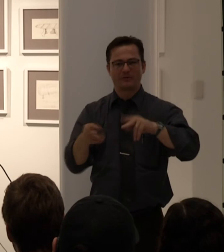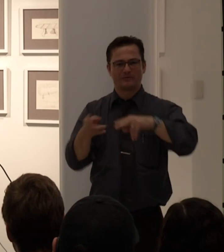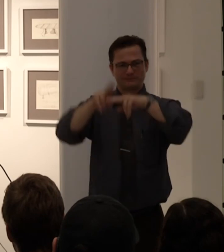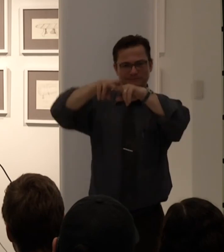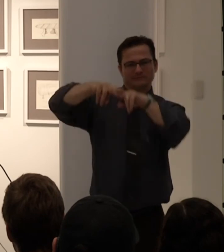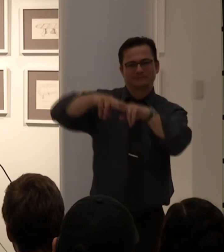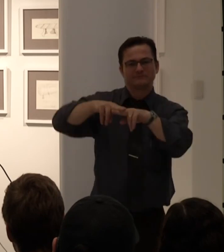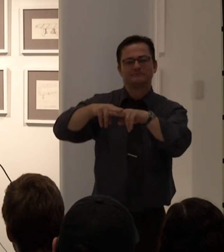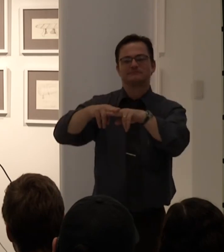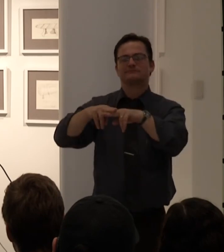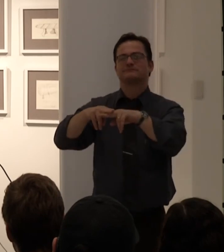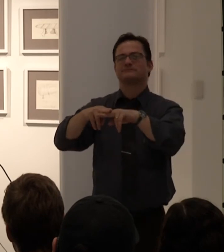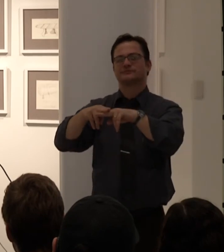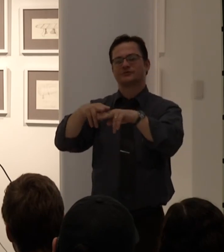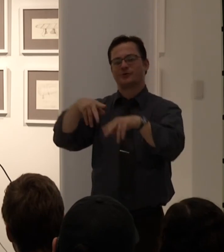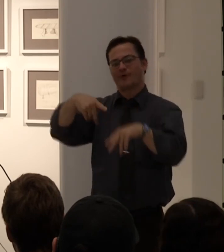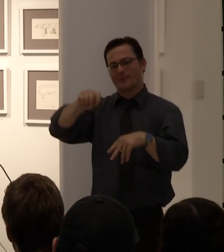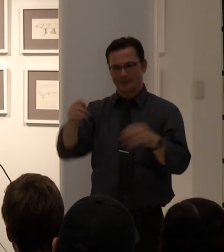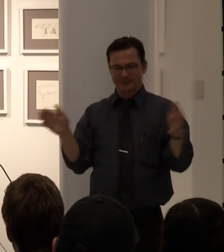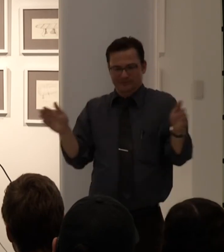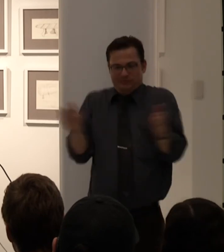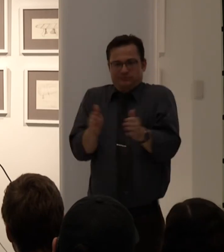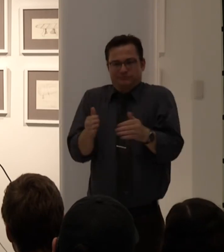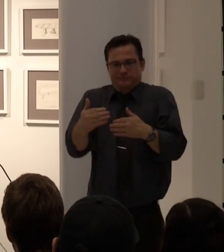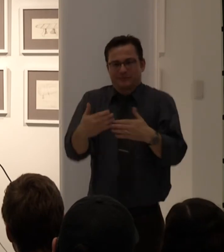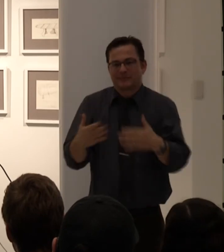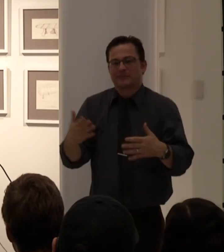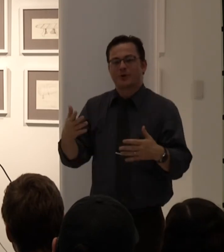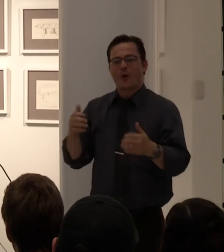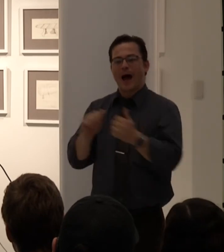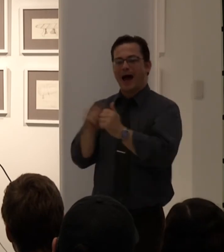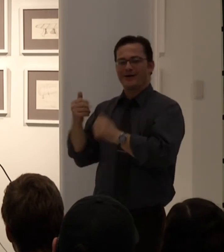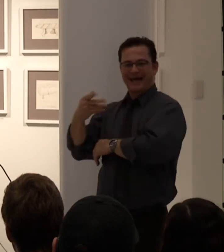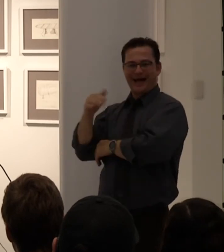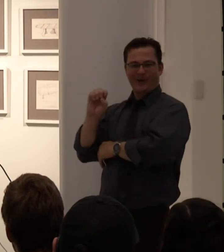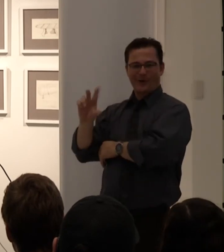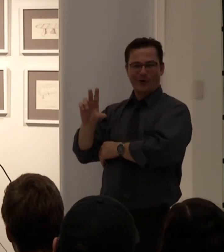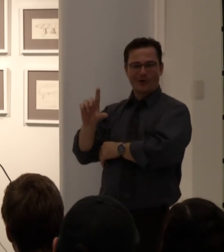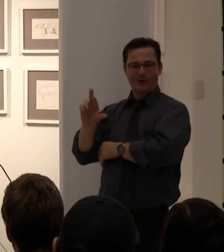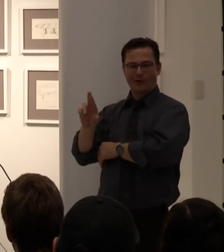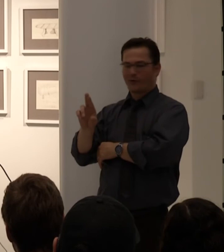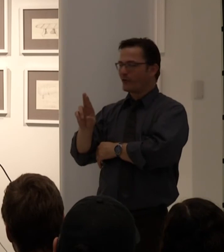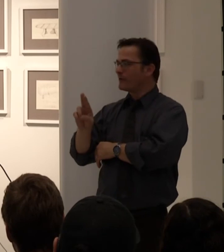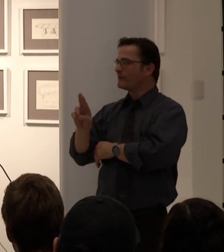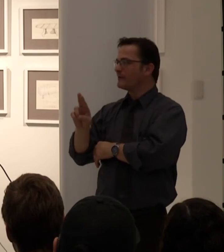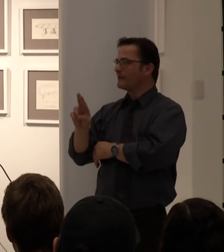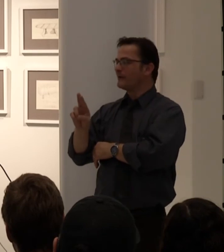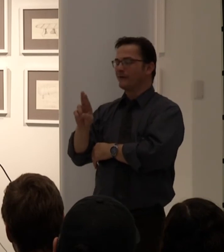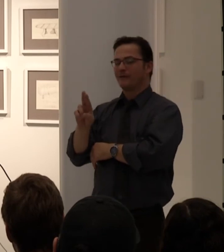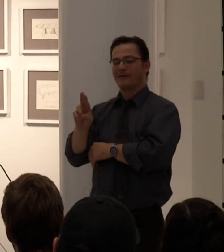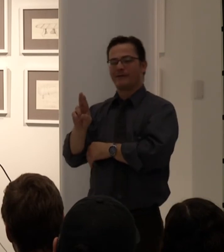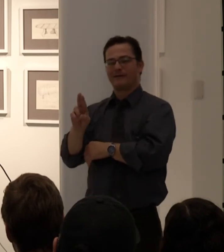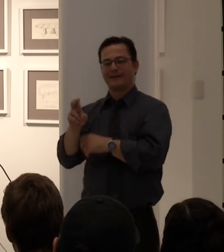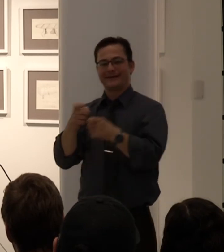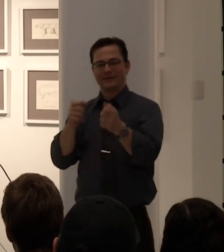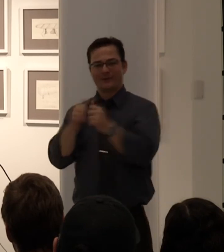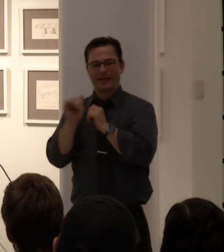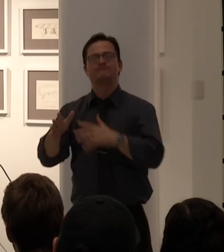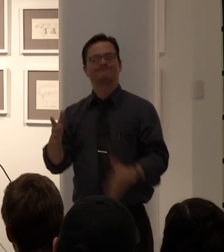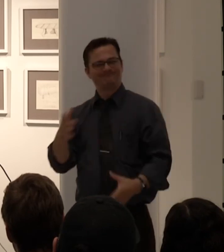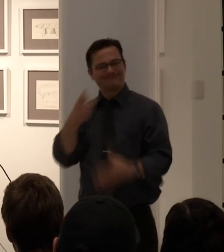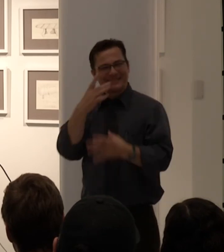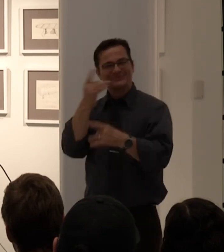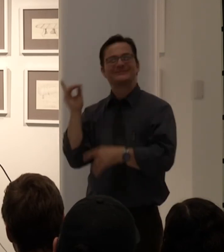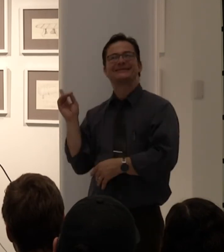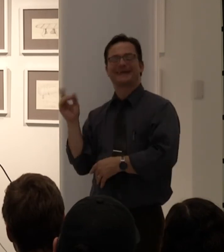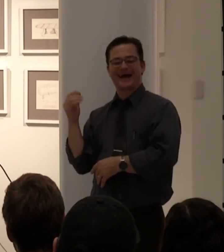increases, how has Heller addressed that? Yeah? It's interesting. I have friends